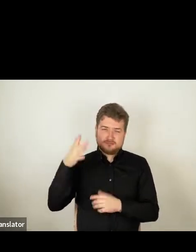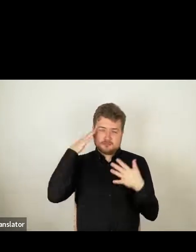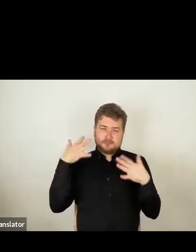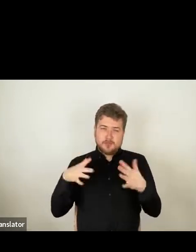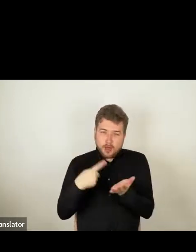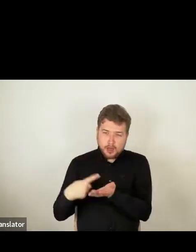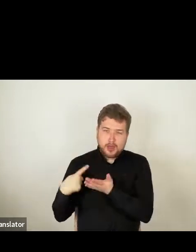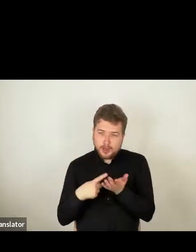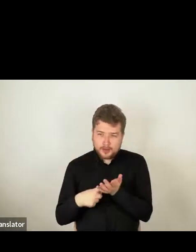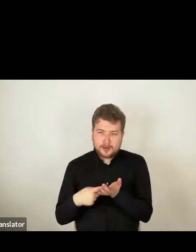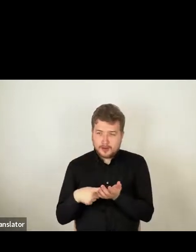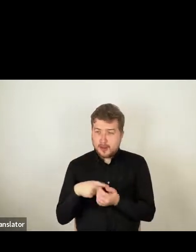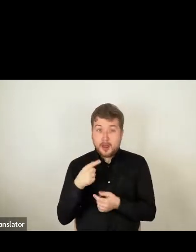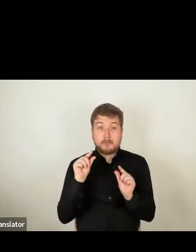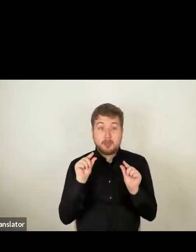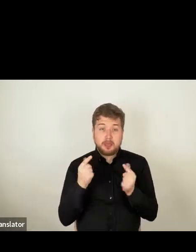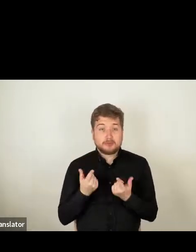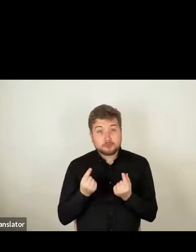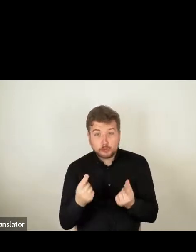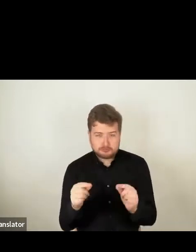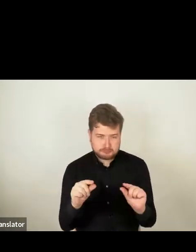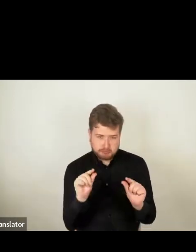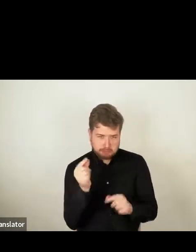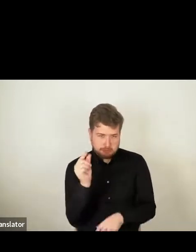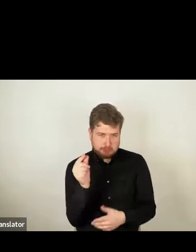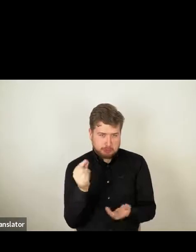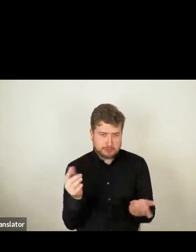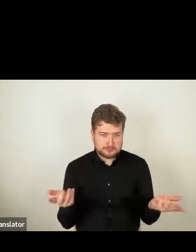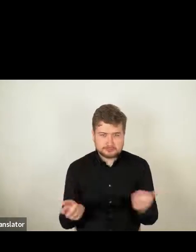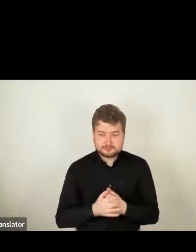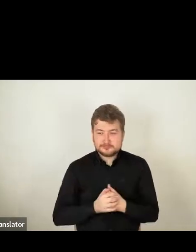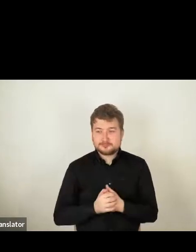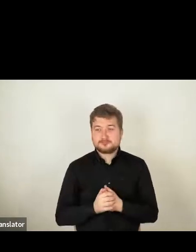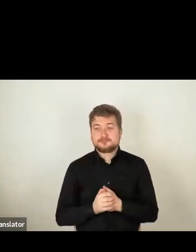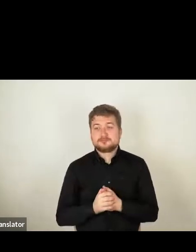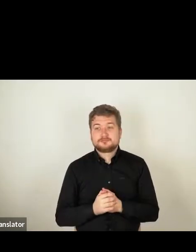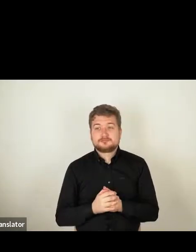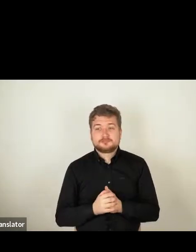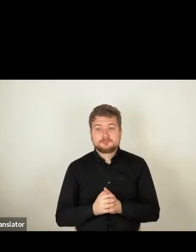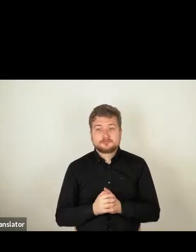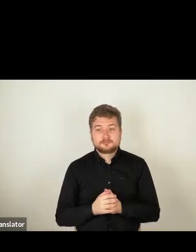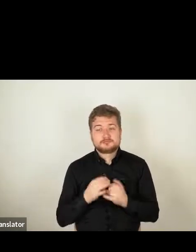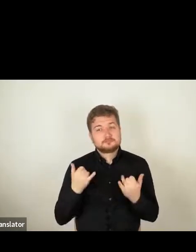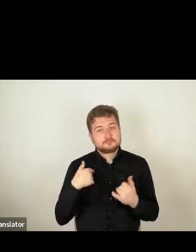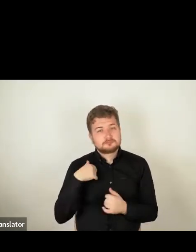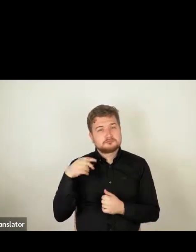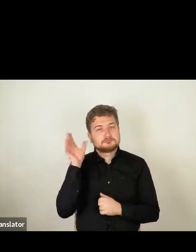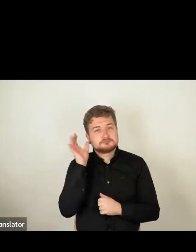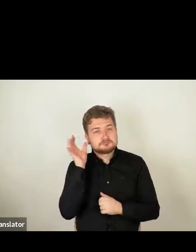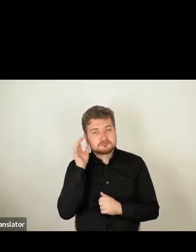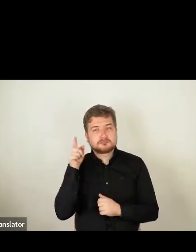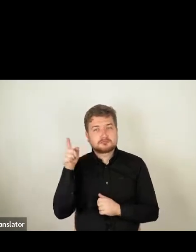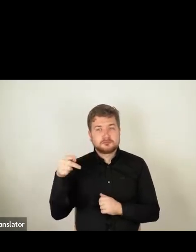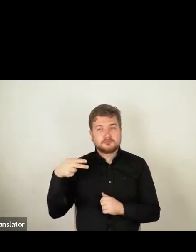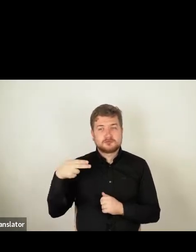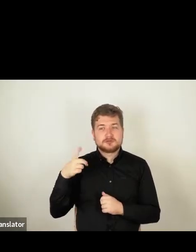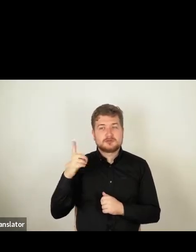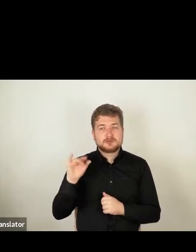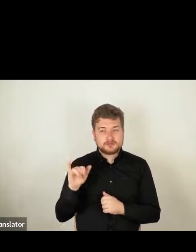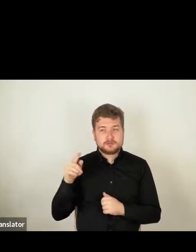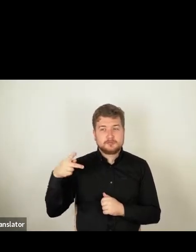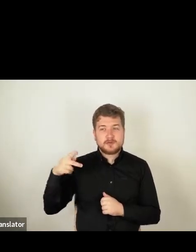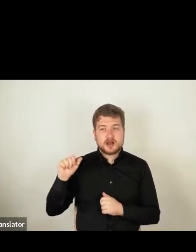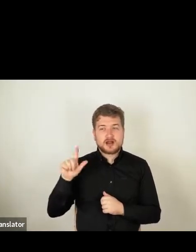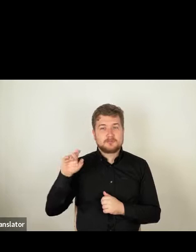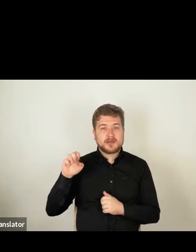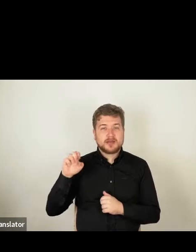et cetera. And I think today, what we just heard from Dr. Palmieri, it tells us that we